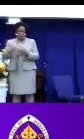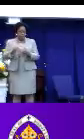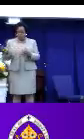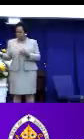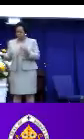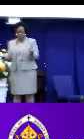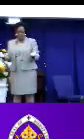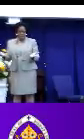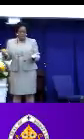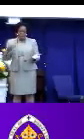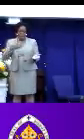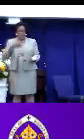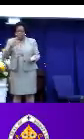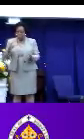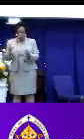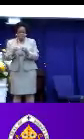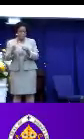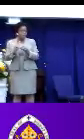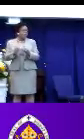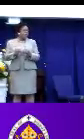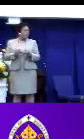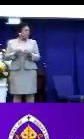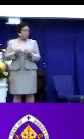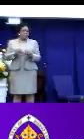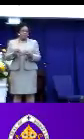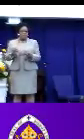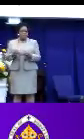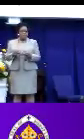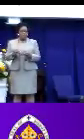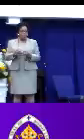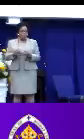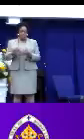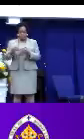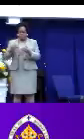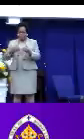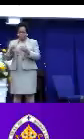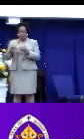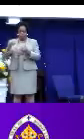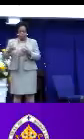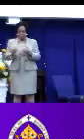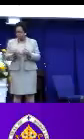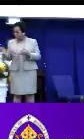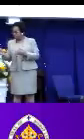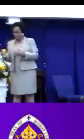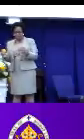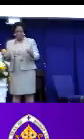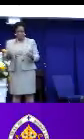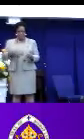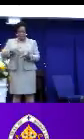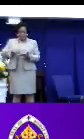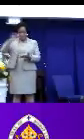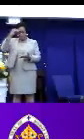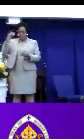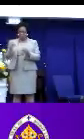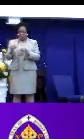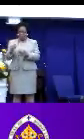right. Somebody help me in that. I knew my brother was looking at me, backwards, forwards, and sideways. Yeah, I learned math in